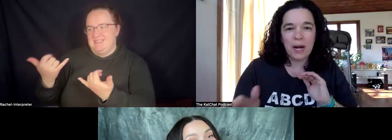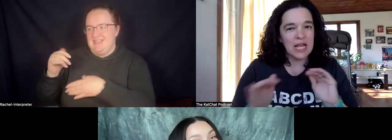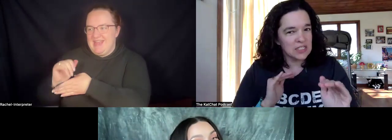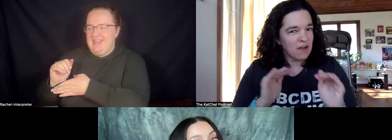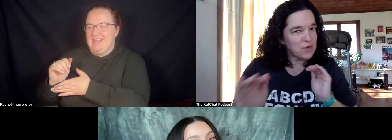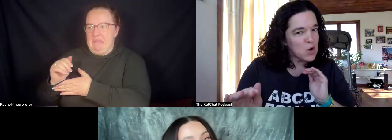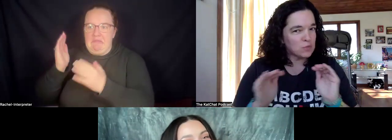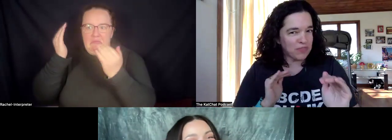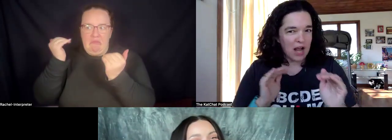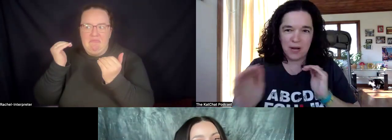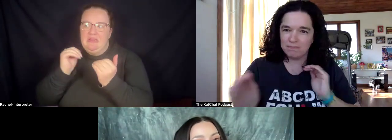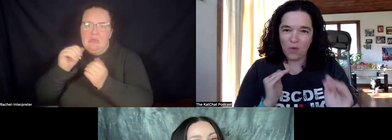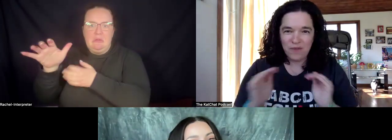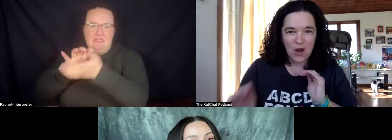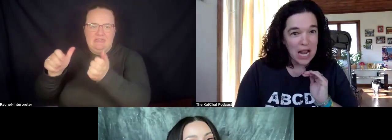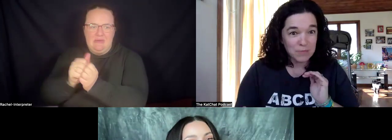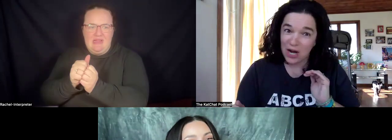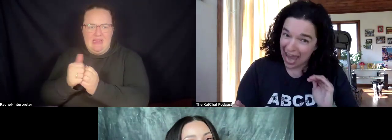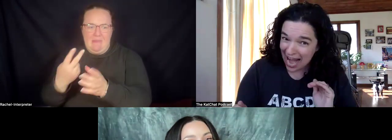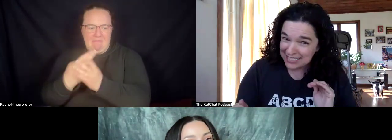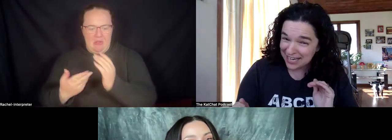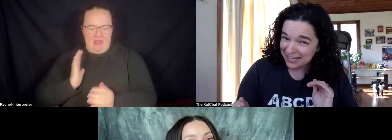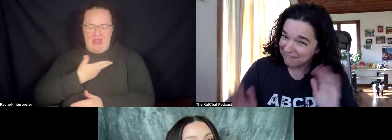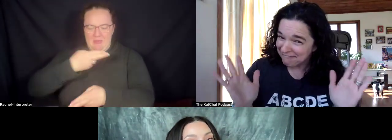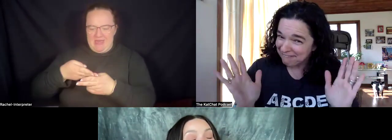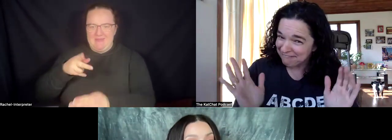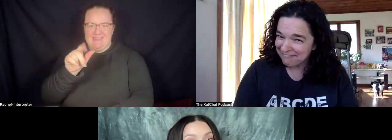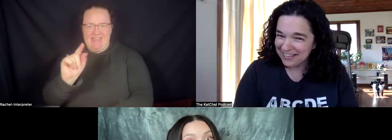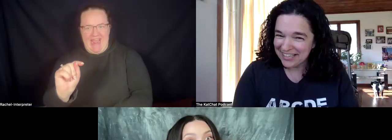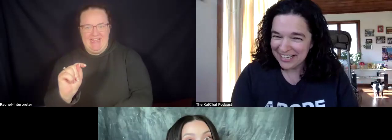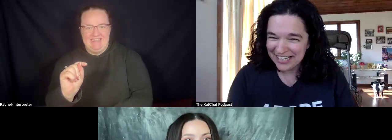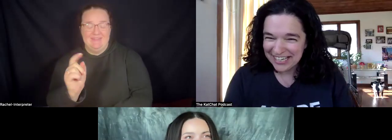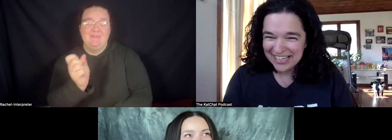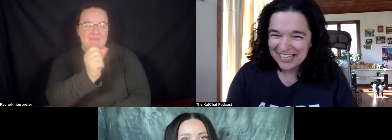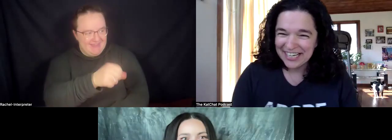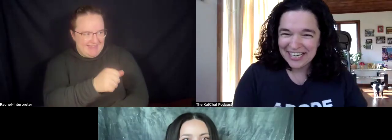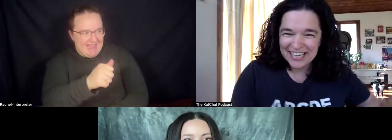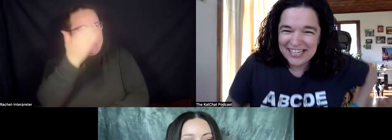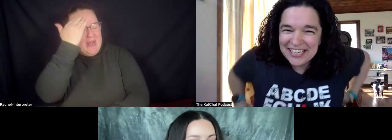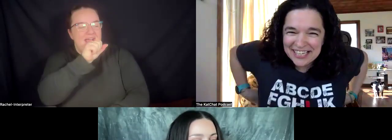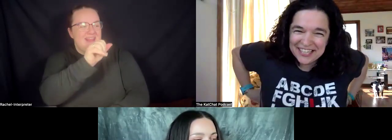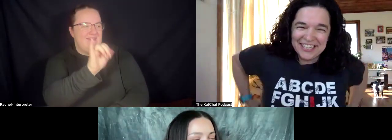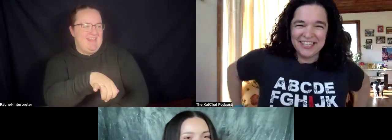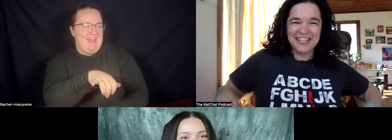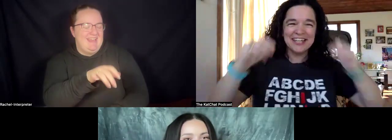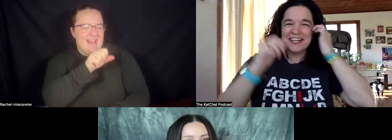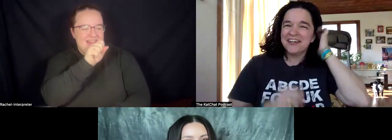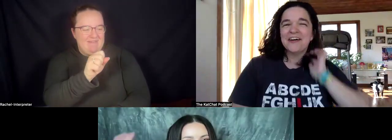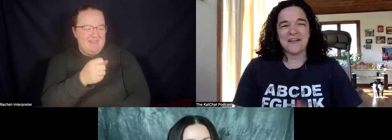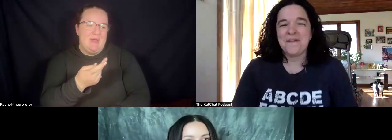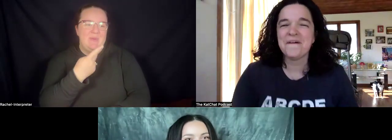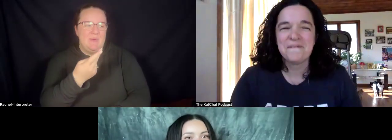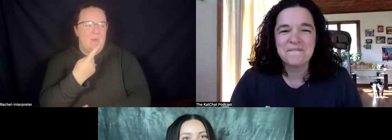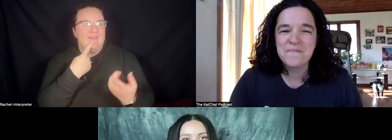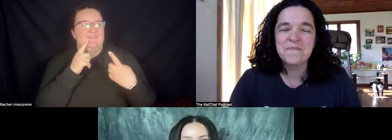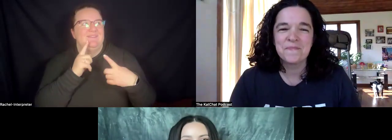hopefully nobody could collude with us because both of our names are Cat. absolutely. I know. I love that actually. I love that we were finally